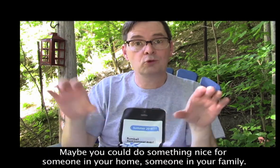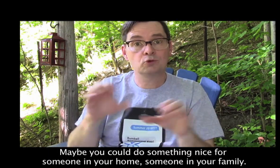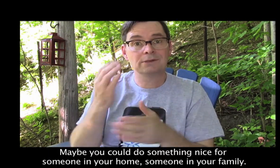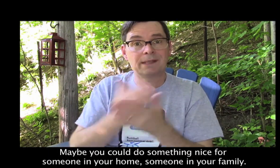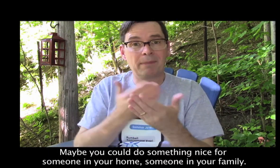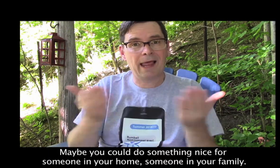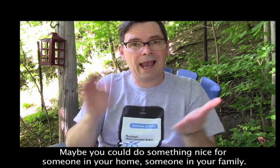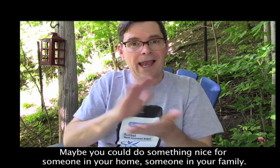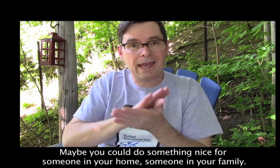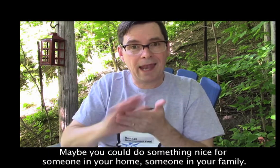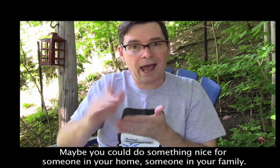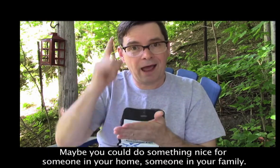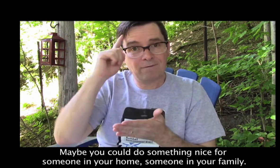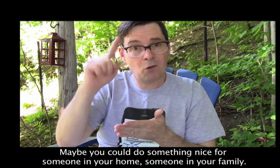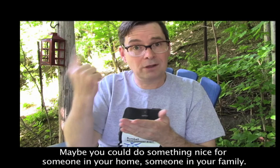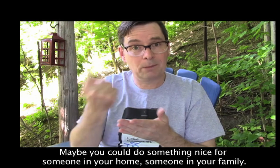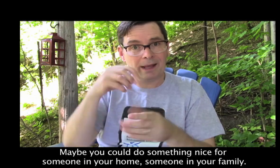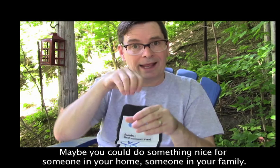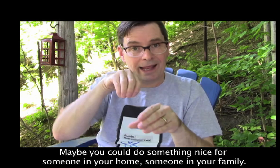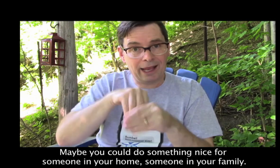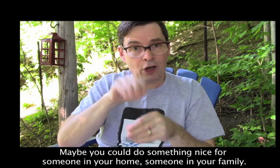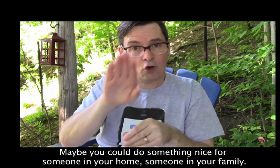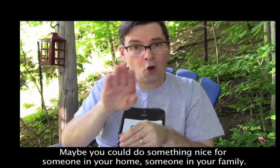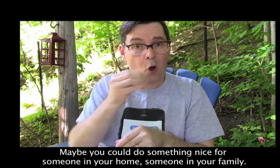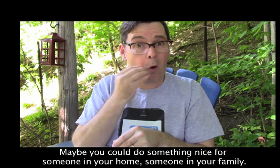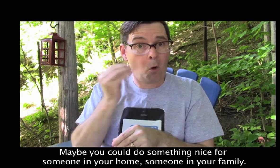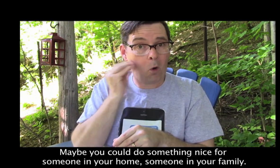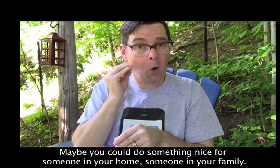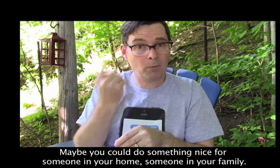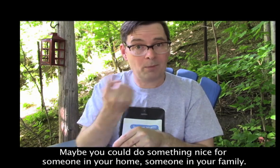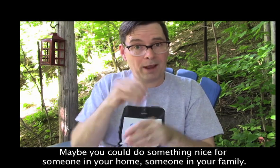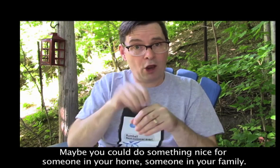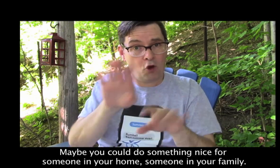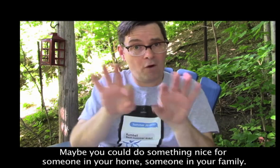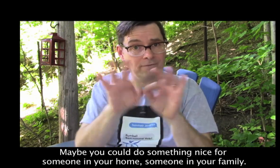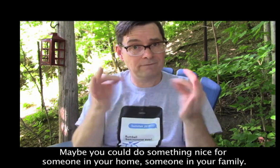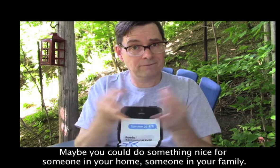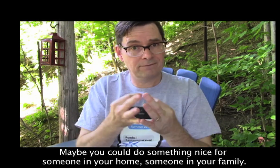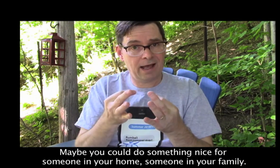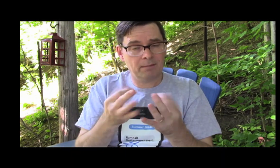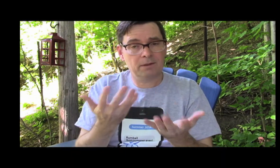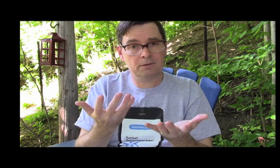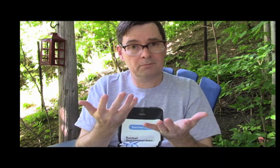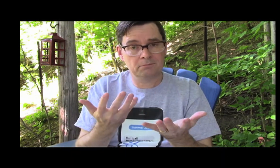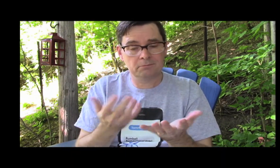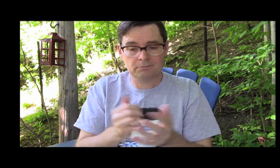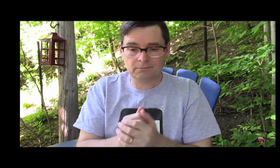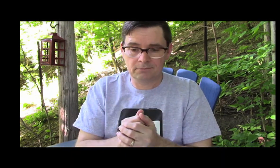do something nice for someone in your home, someone in your family.